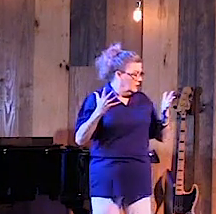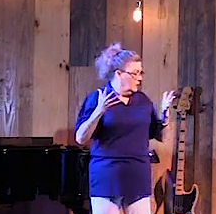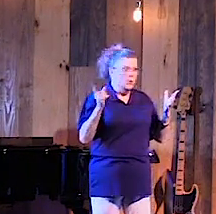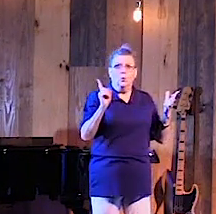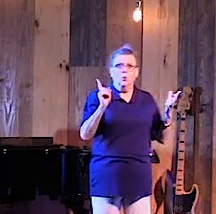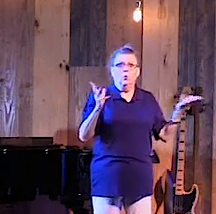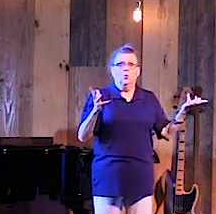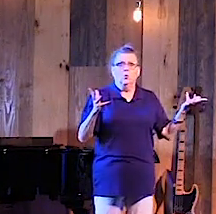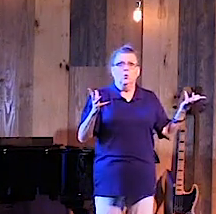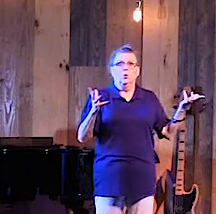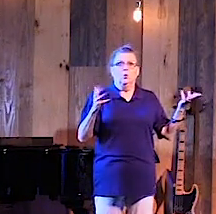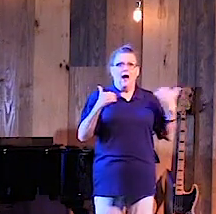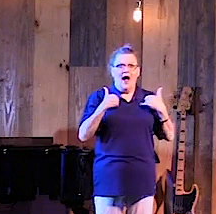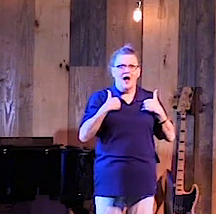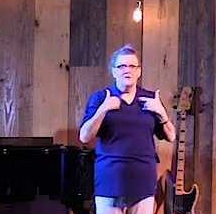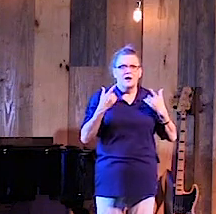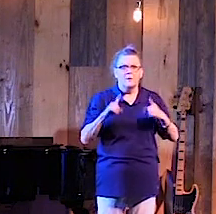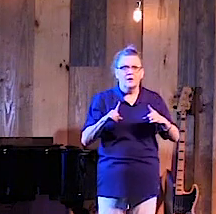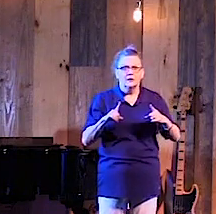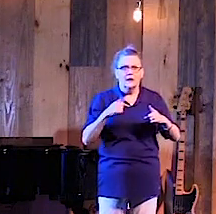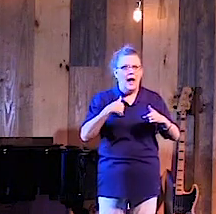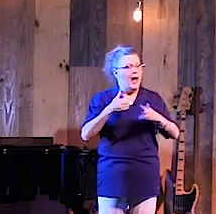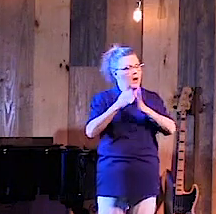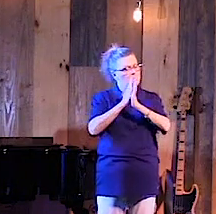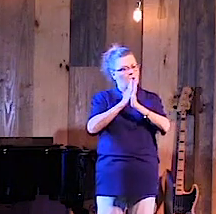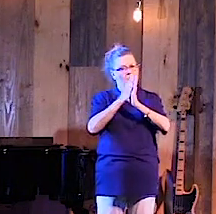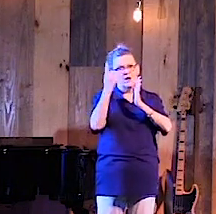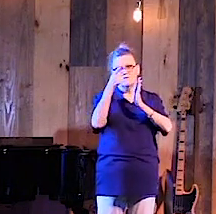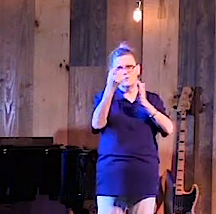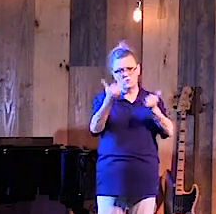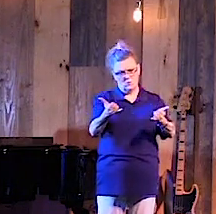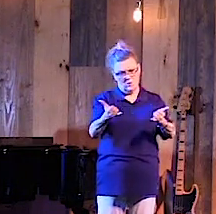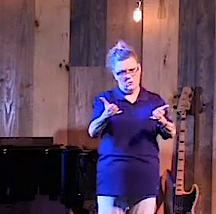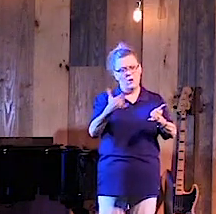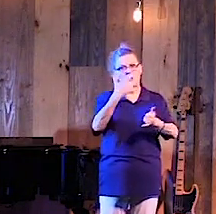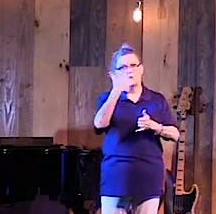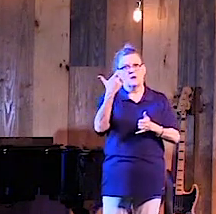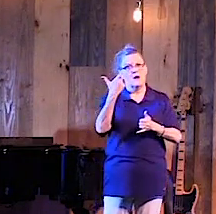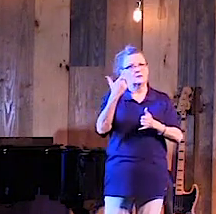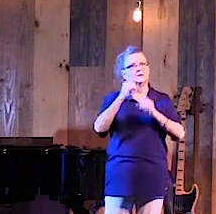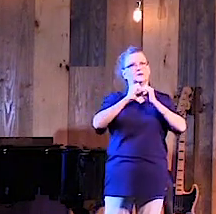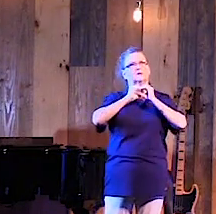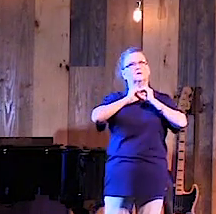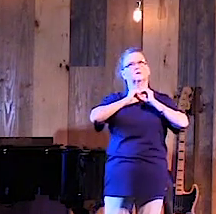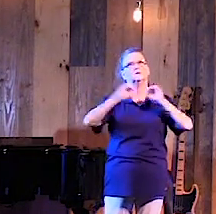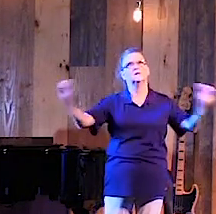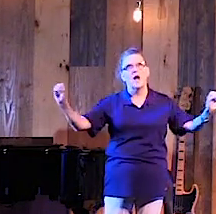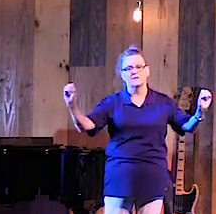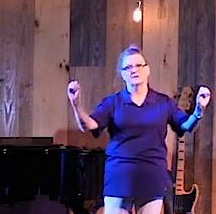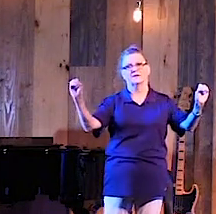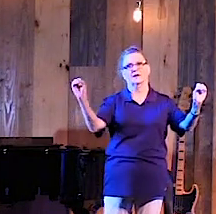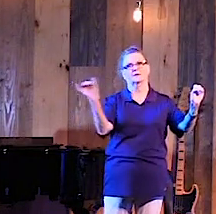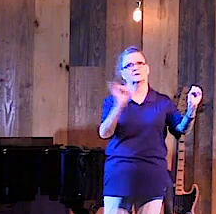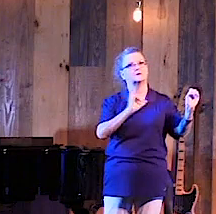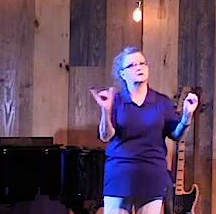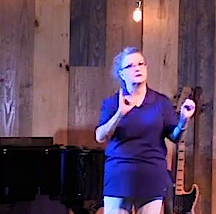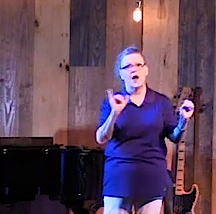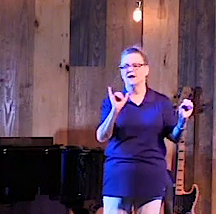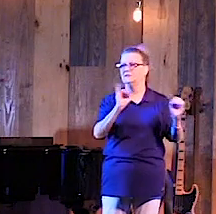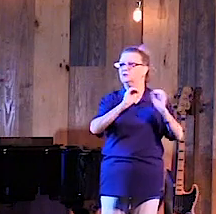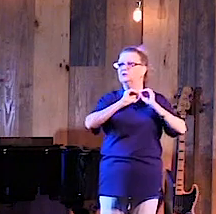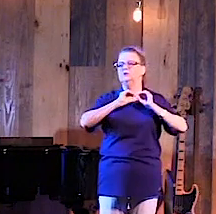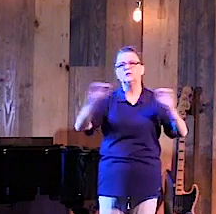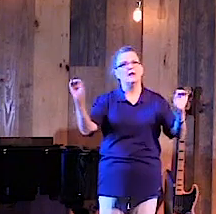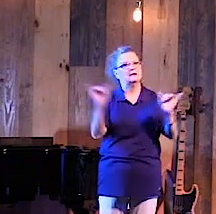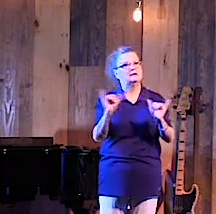Have you ever had that happen? If you have, I'm praying for you right now, because there's nothing on this planet that can compare to the panic